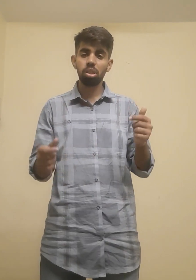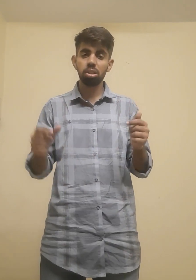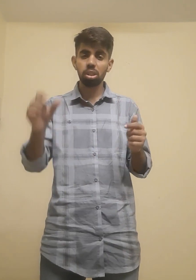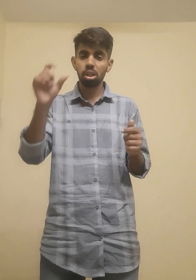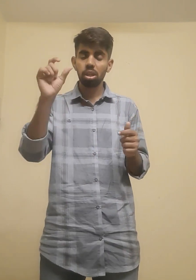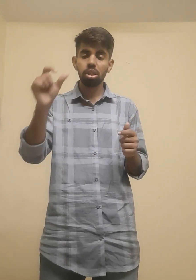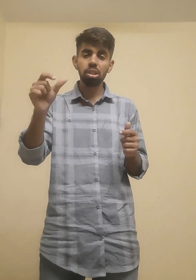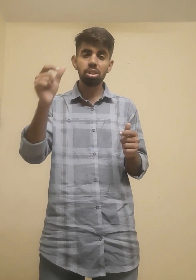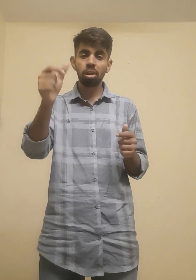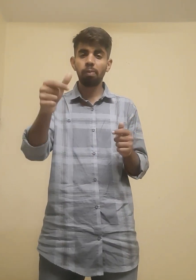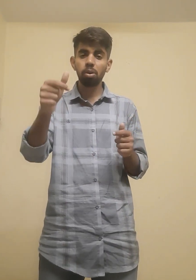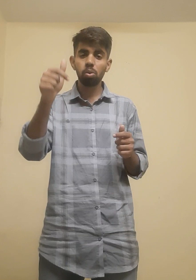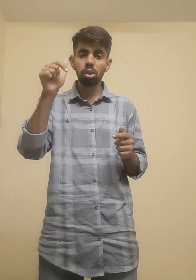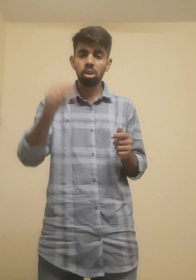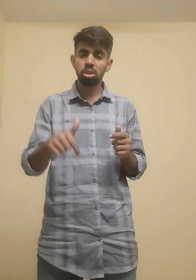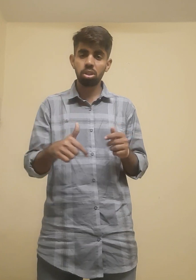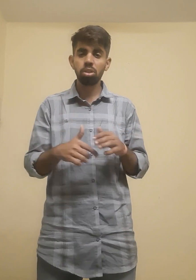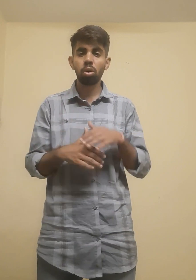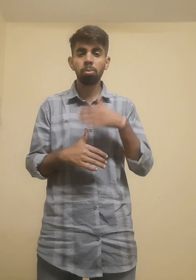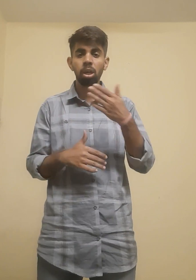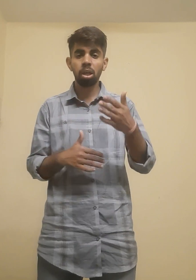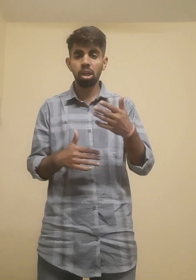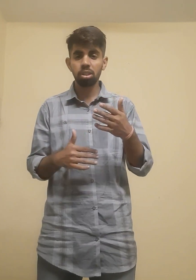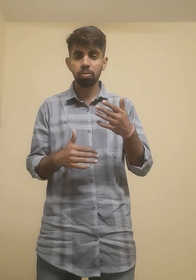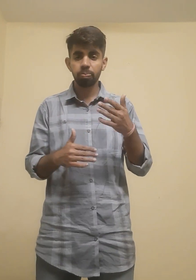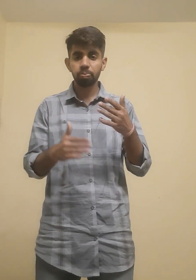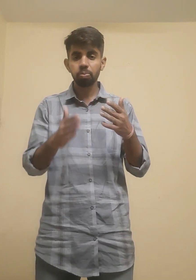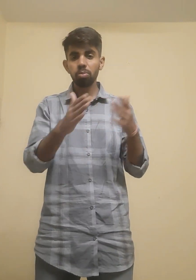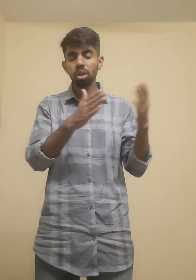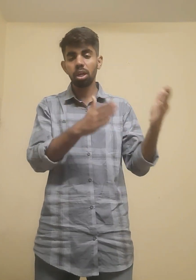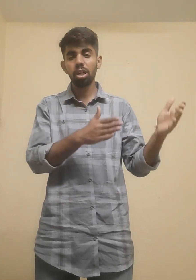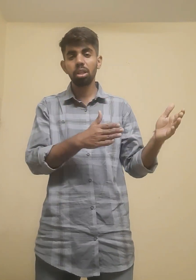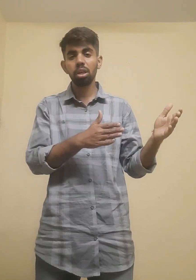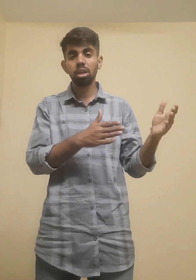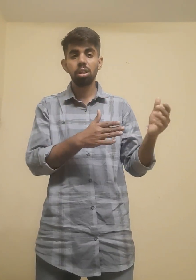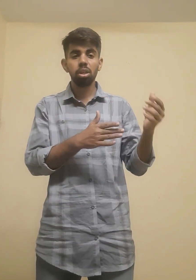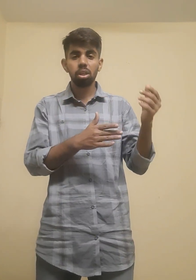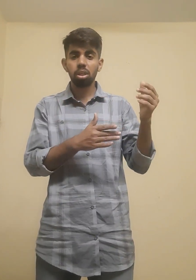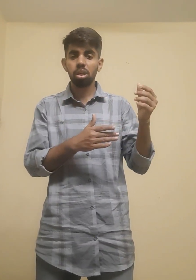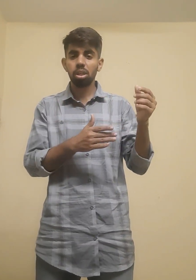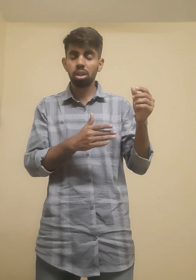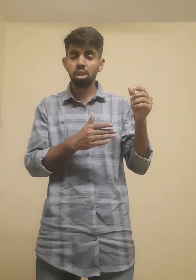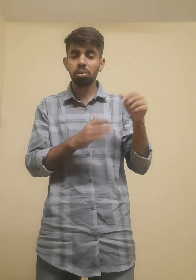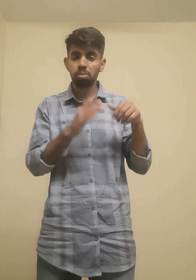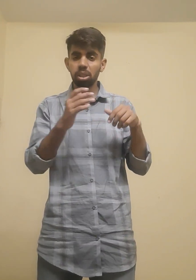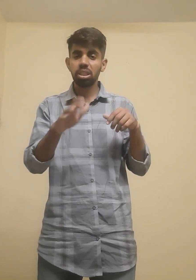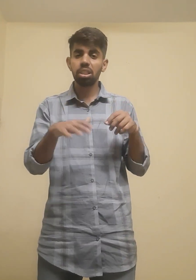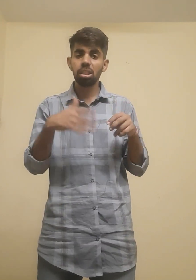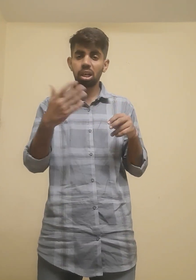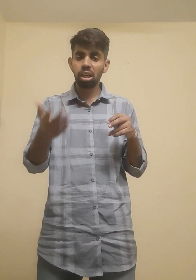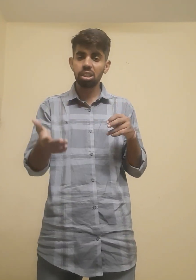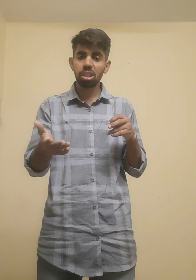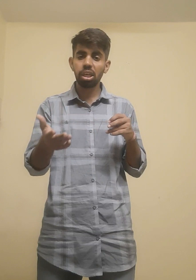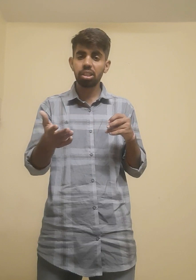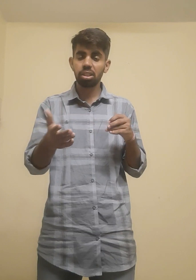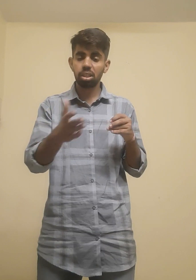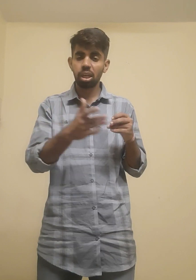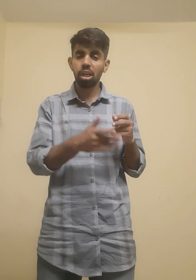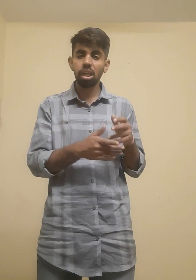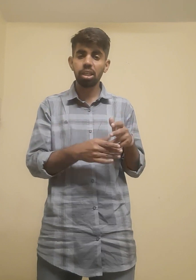means this refer to the instance of that class, and in the we can say the next x, directly x,